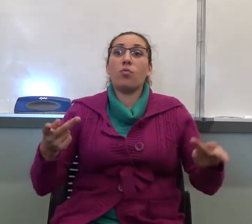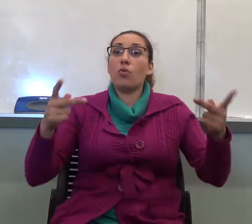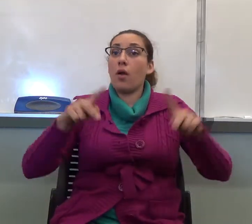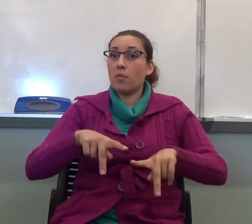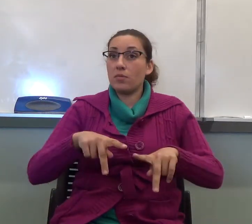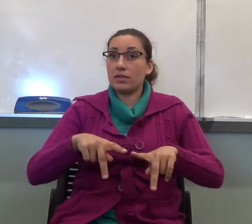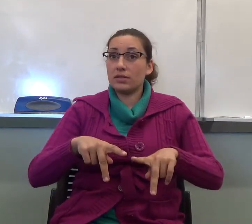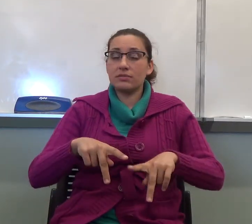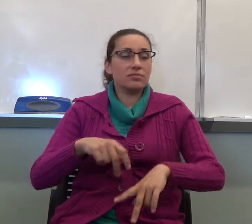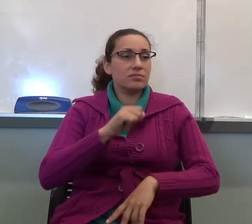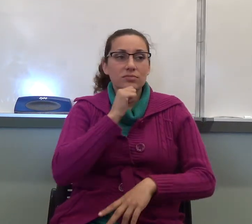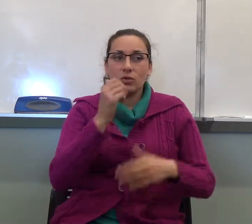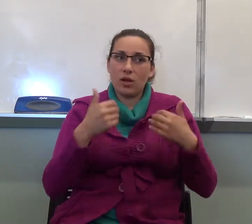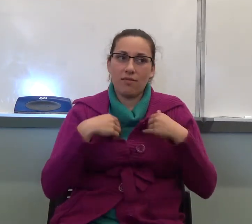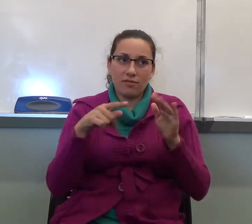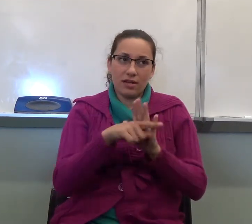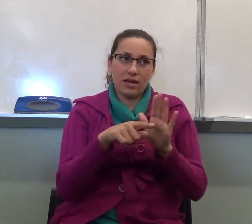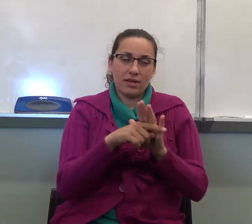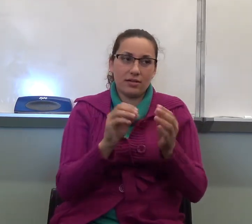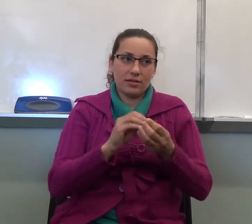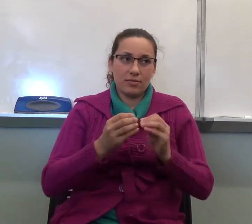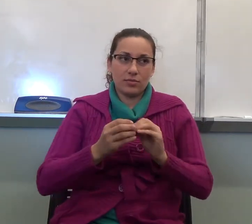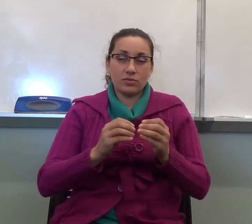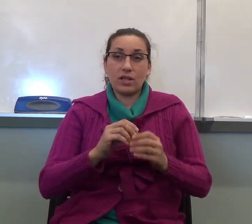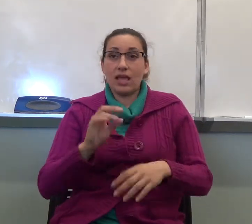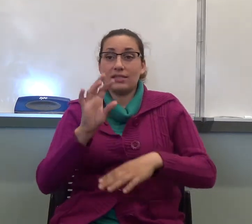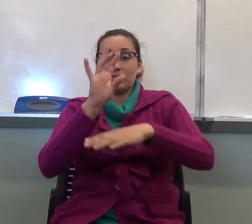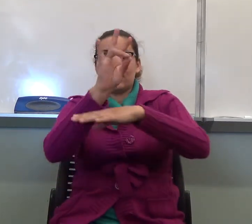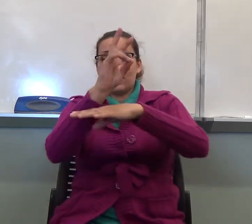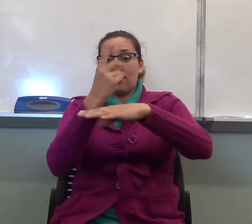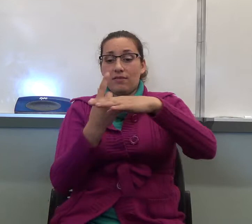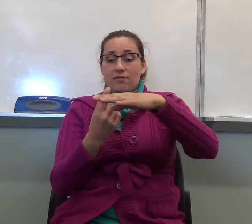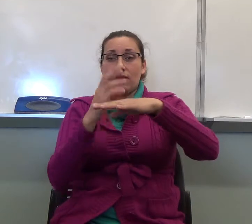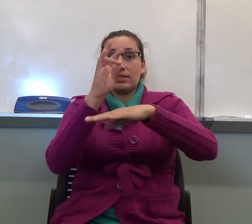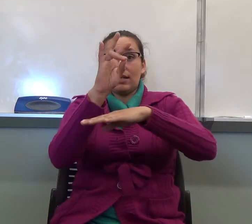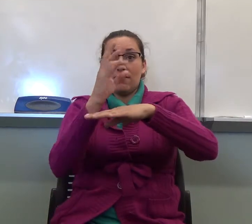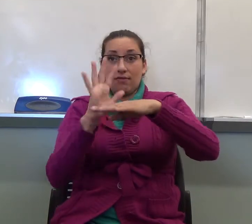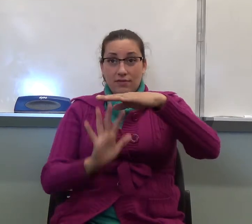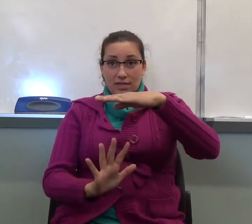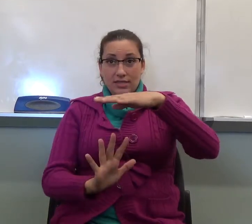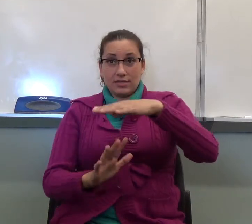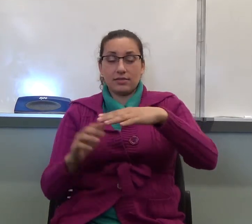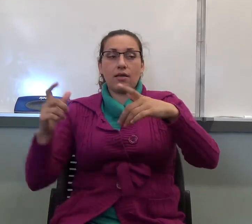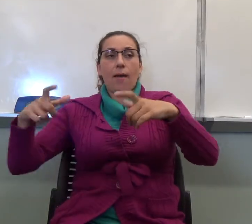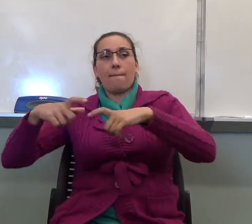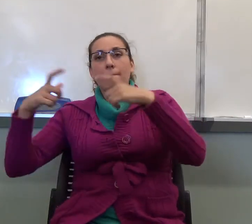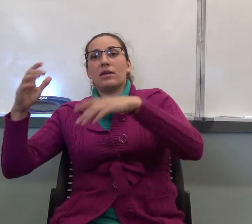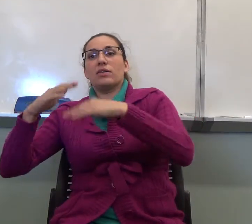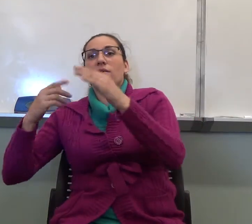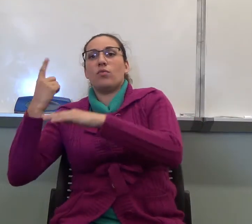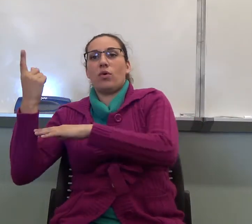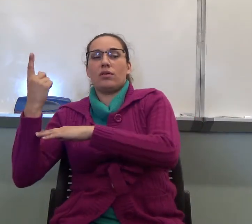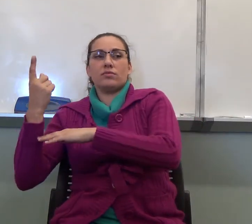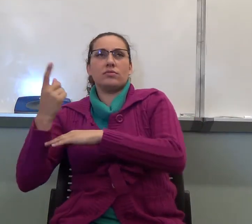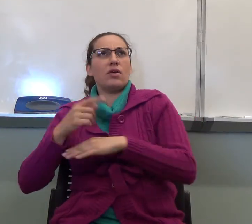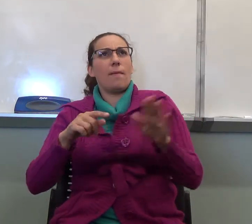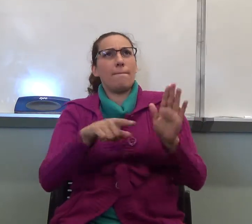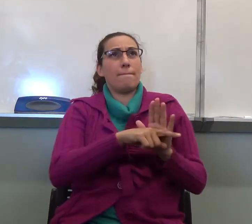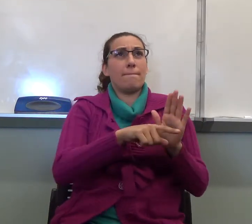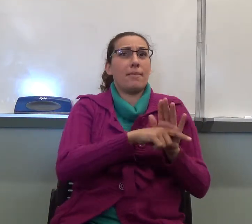And 7/5 also is bigger than 1. So, no, 7/5 minus 7/5 is not going to work. 0,